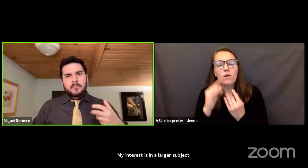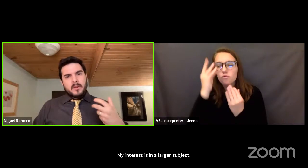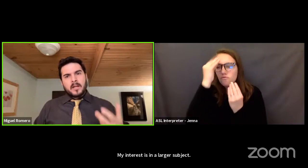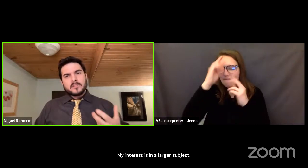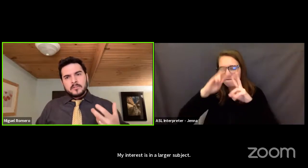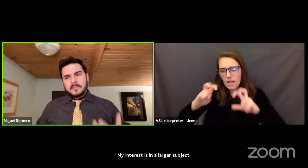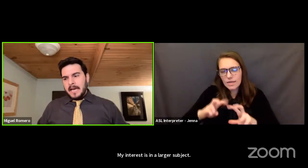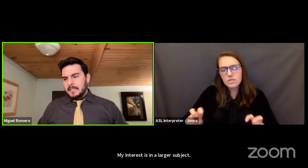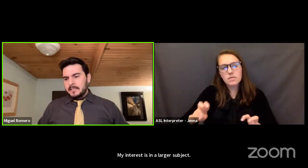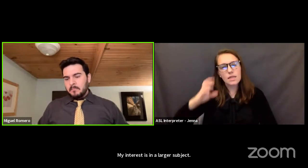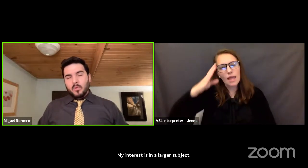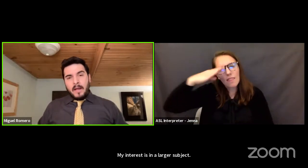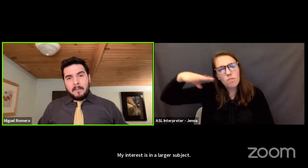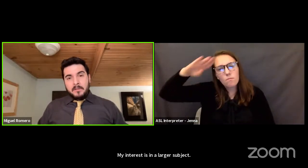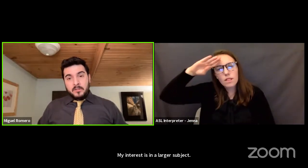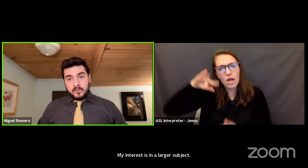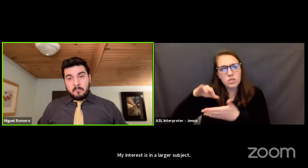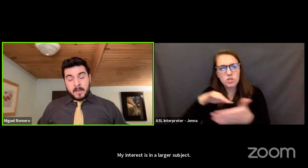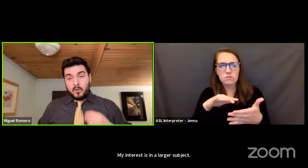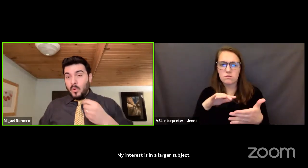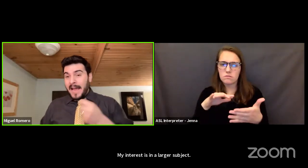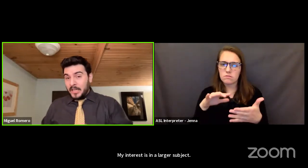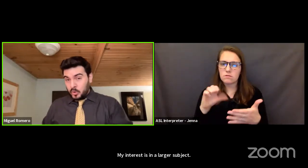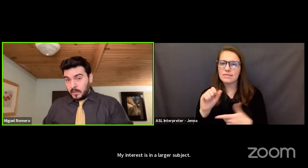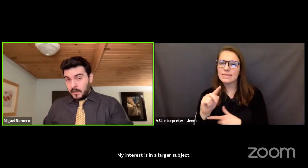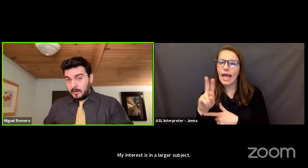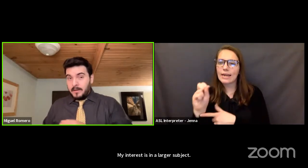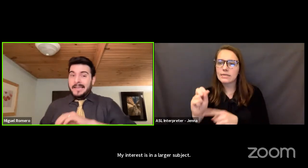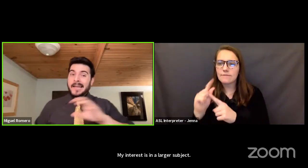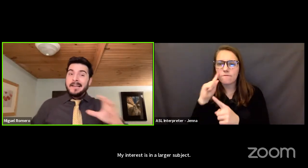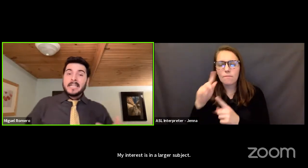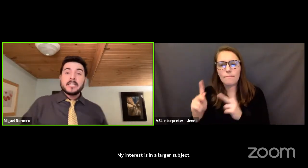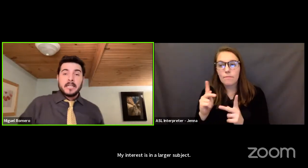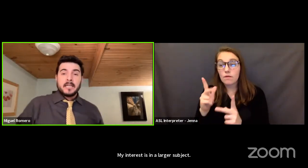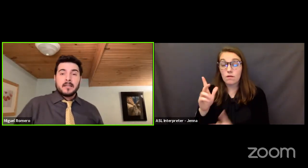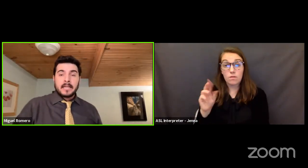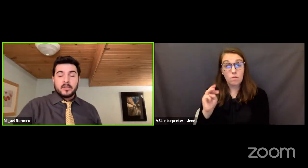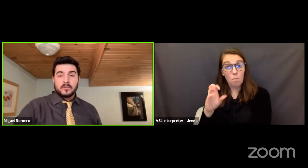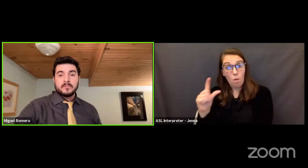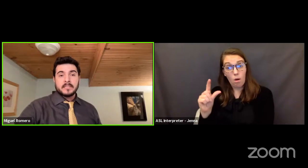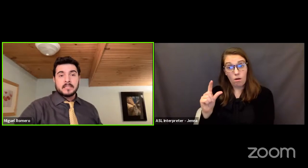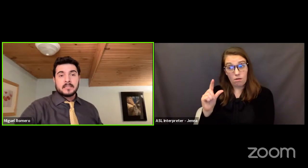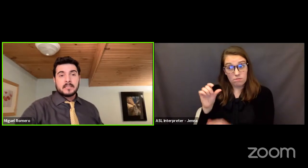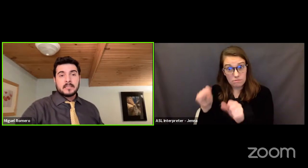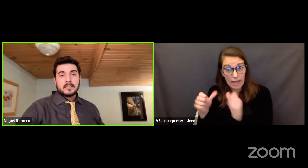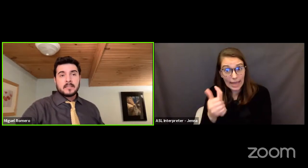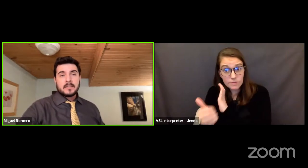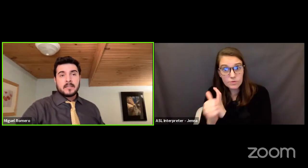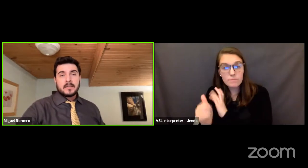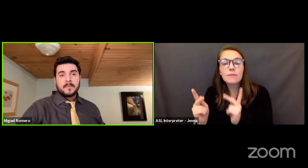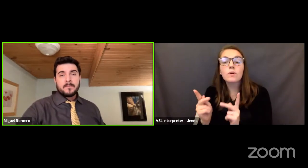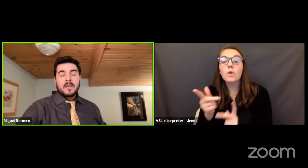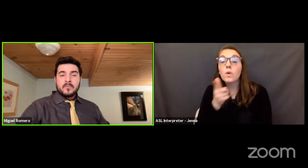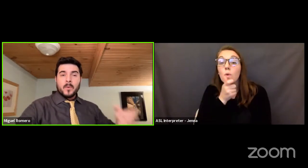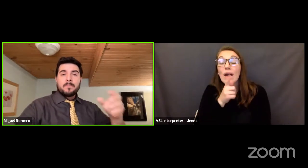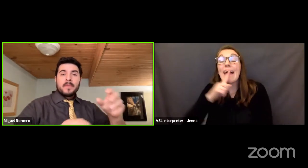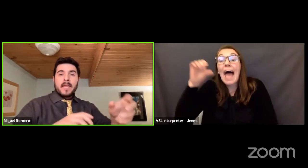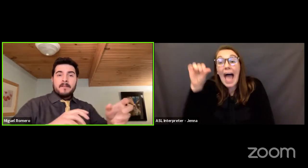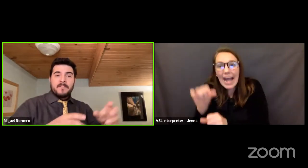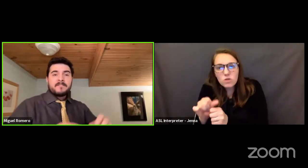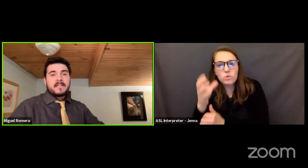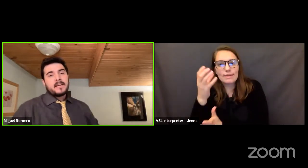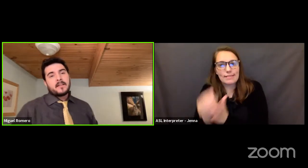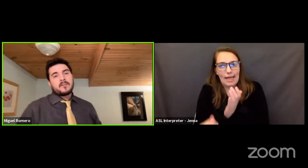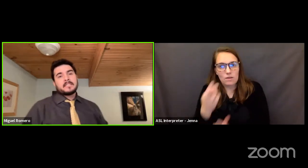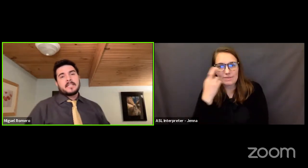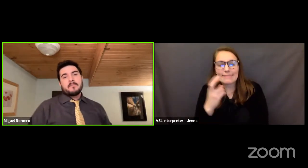the anthropological status and moral aptitude of people who actually and not allegedly lack the use of reason. So